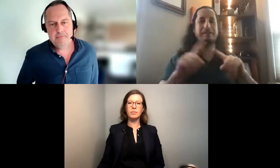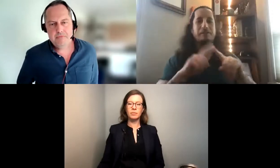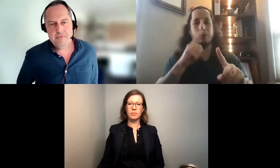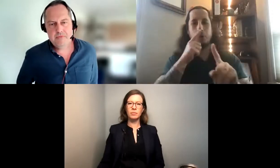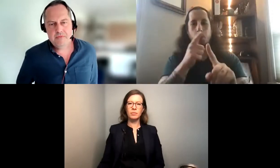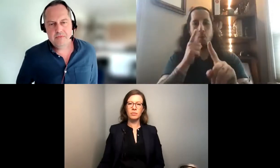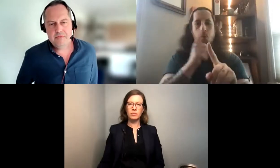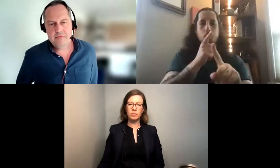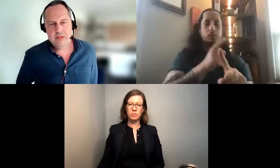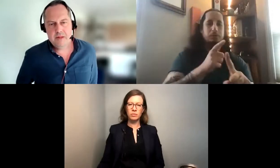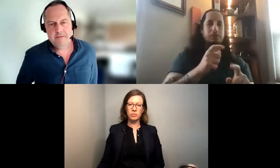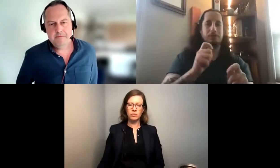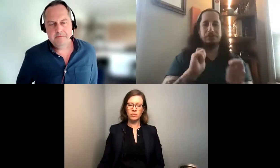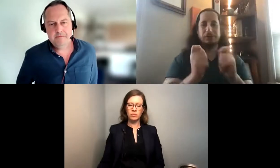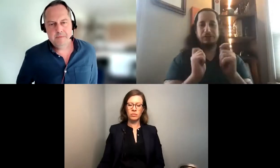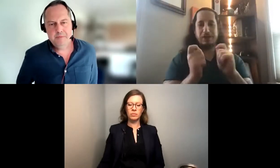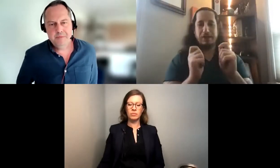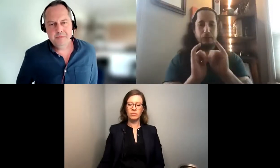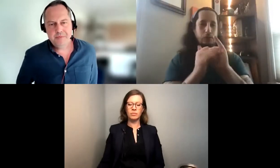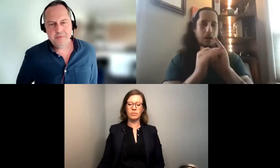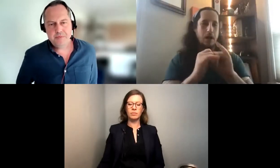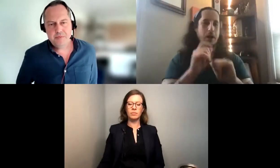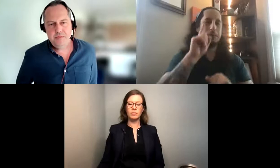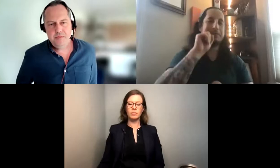I'm wondering how much the level of technology